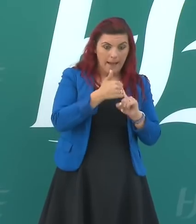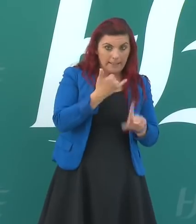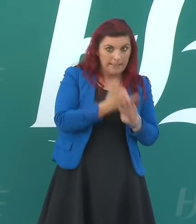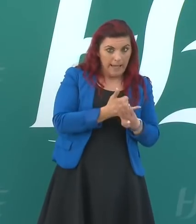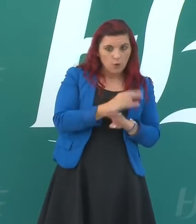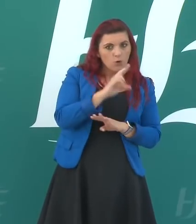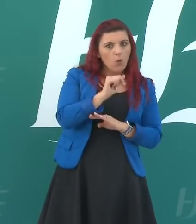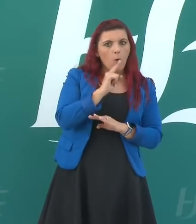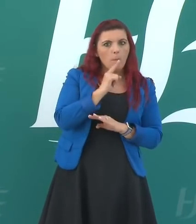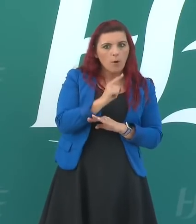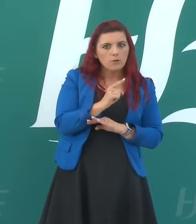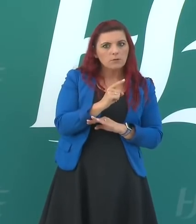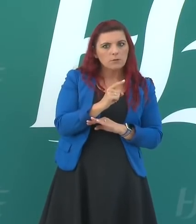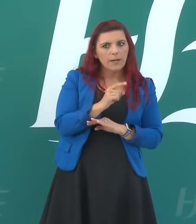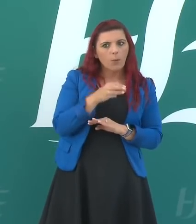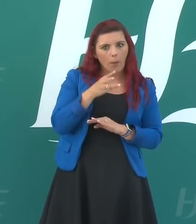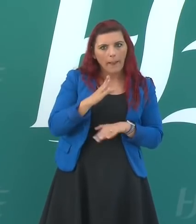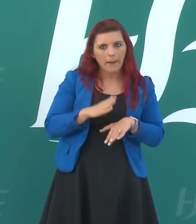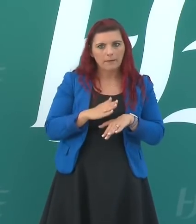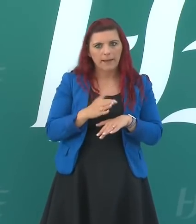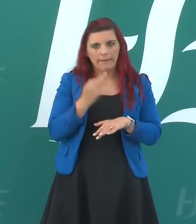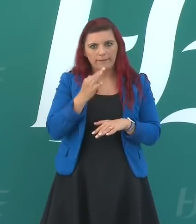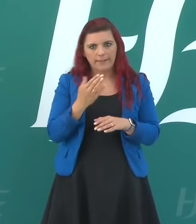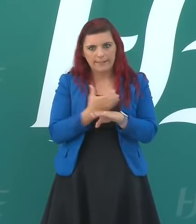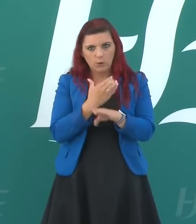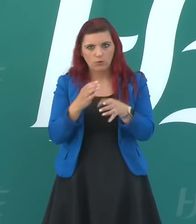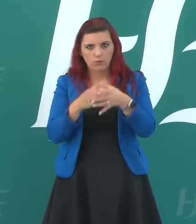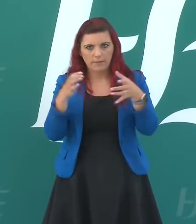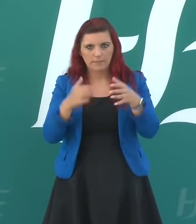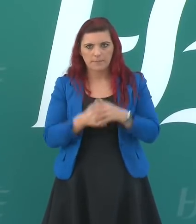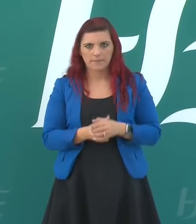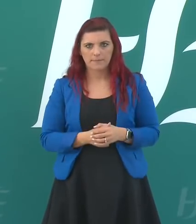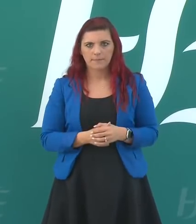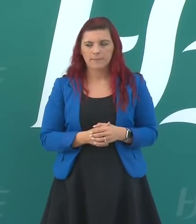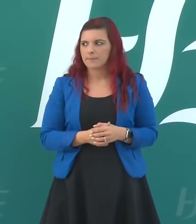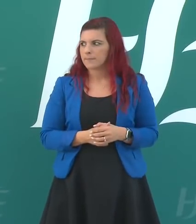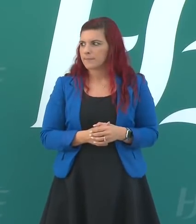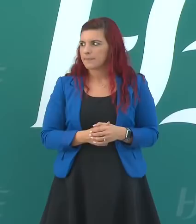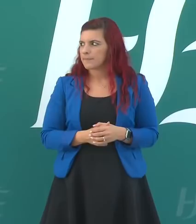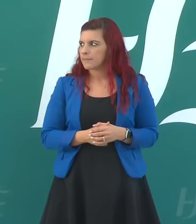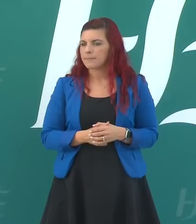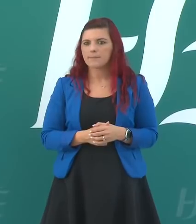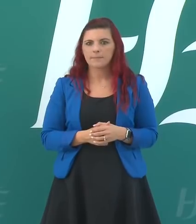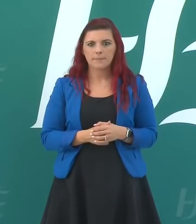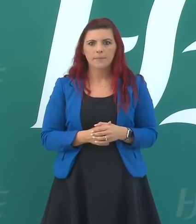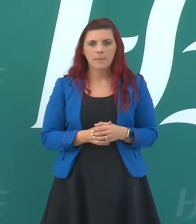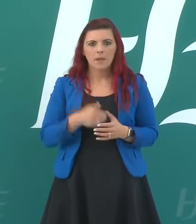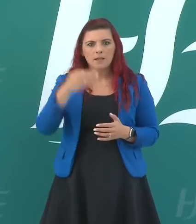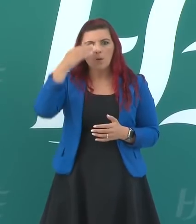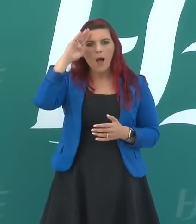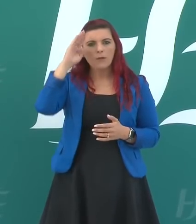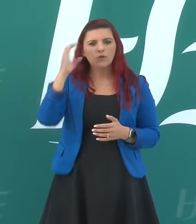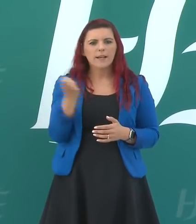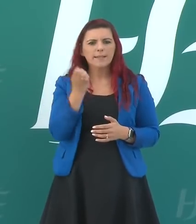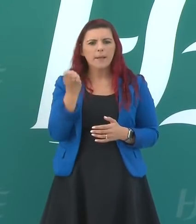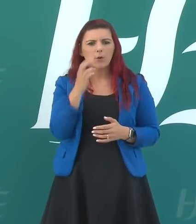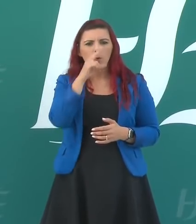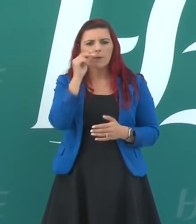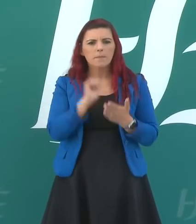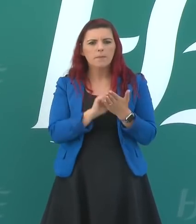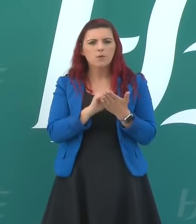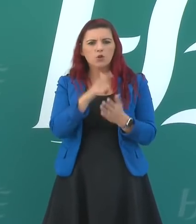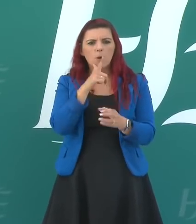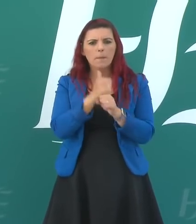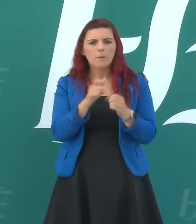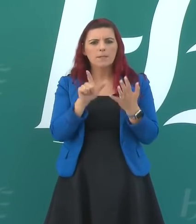of available beds go down, it will. Okay, Keenan. Keenan Brennan, the Irish Examiner. Can I just start with the